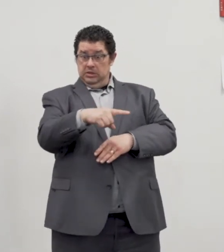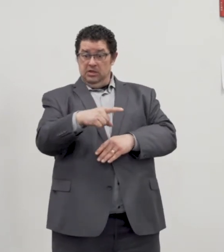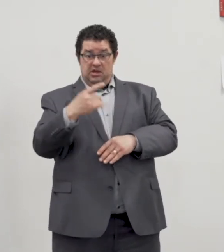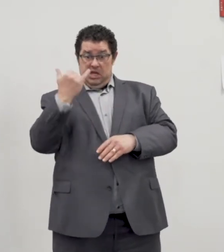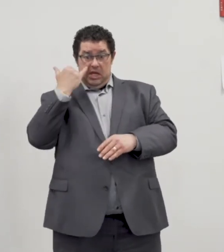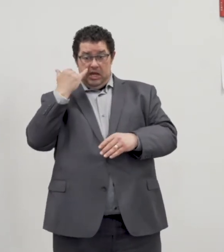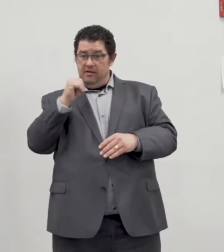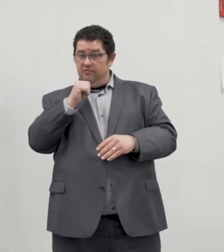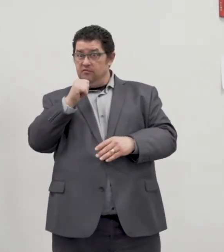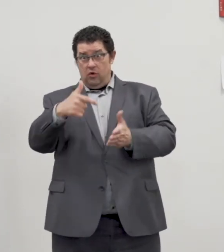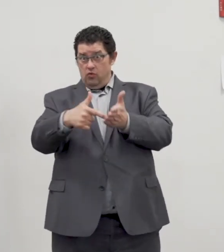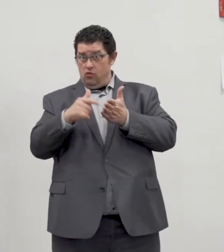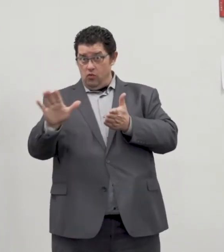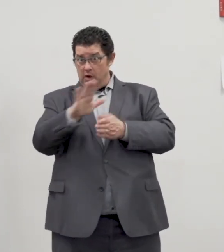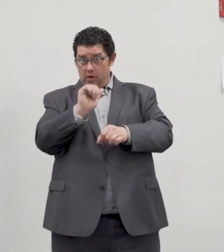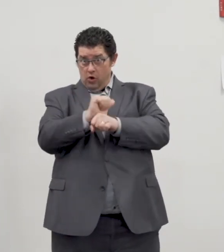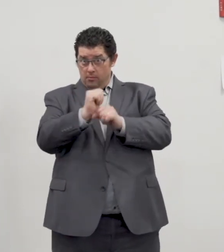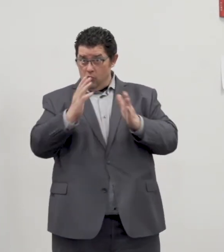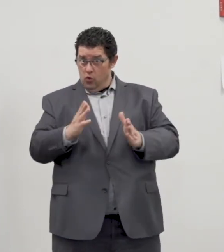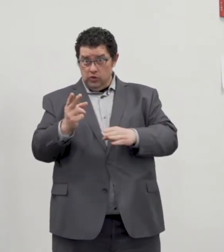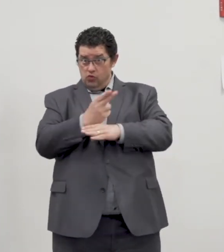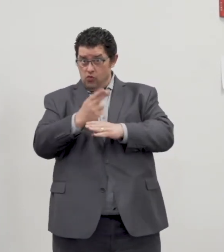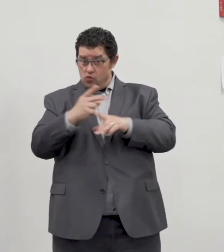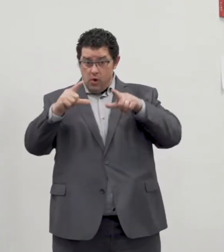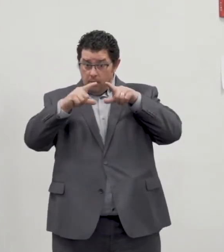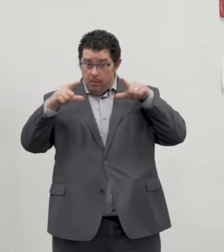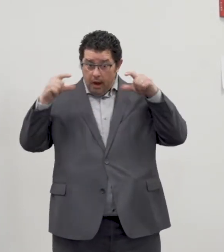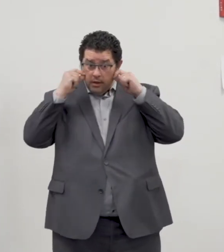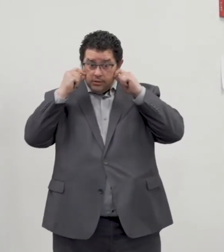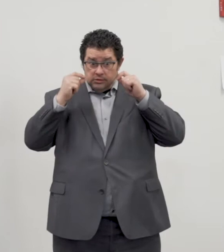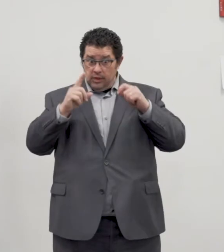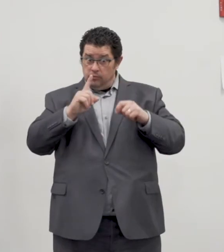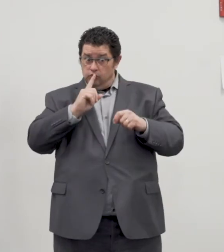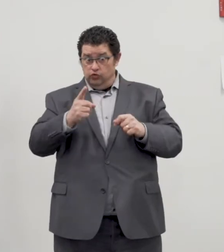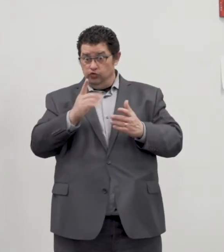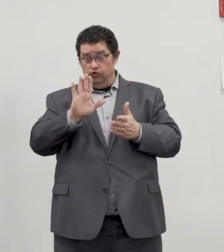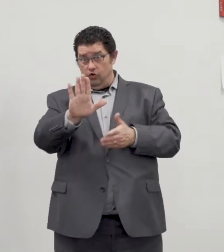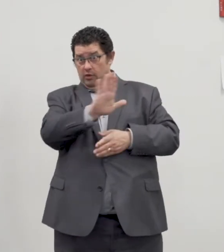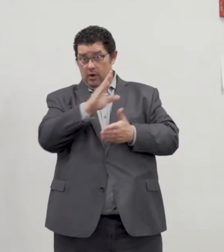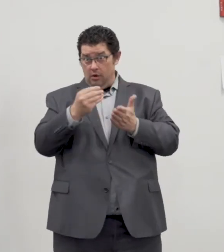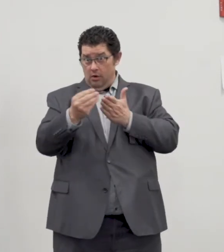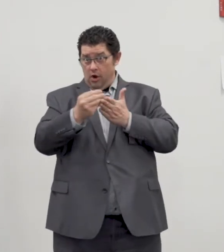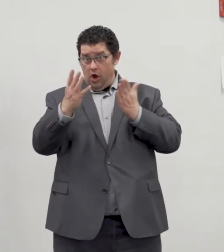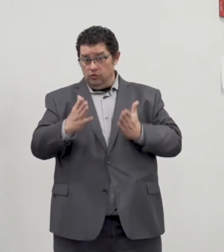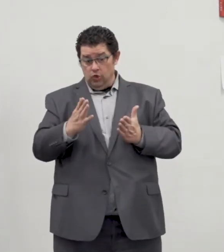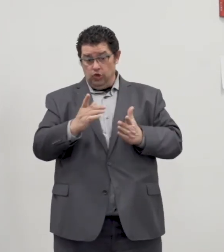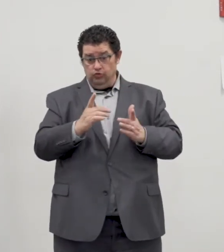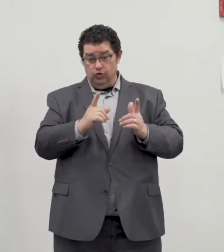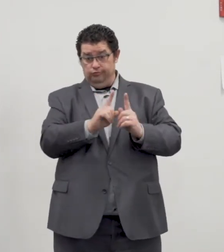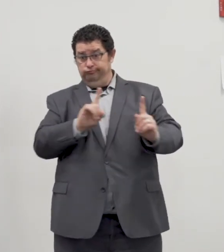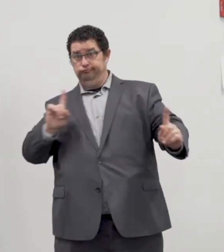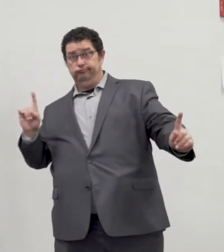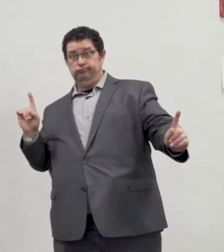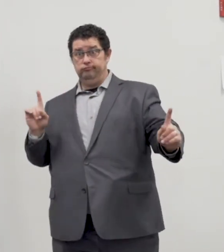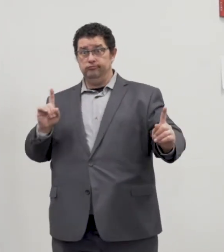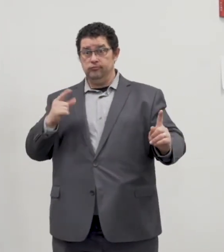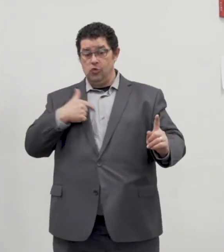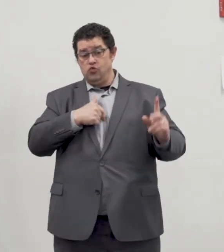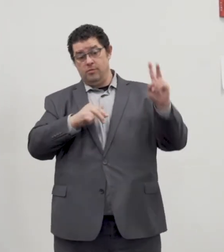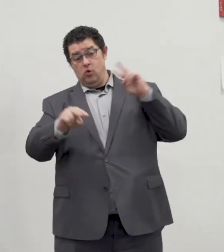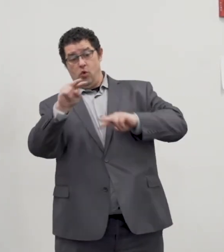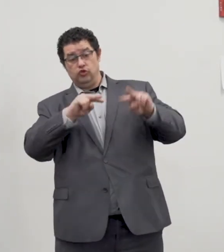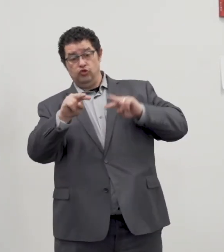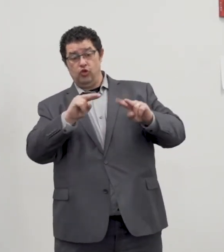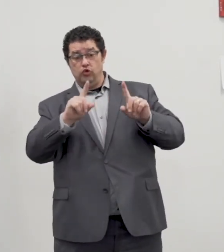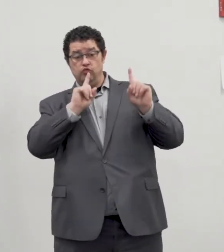wearing masks will be policed more frequently by their customers than us. But we will be watching those, we will respond to